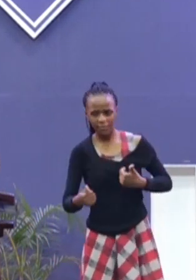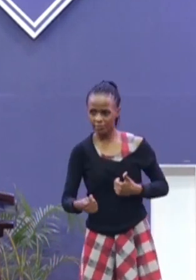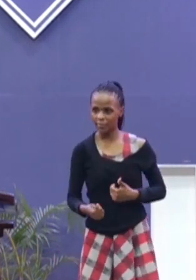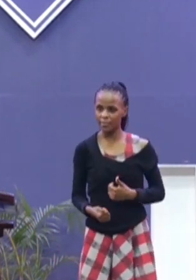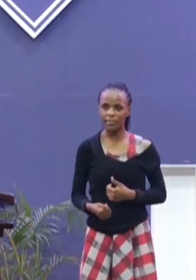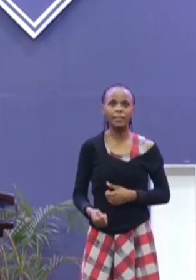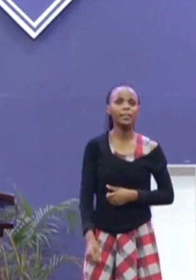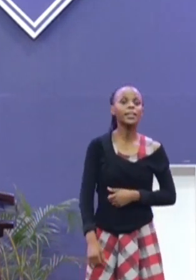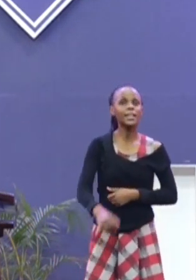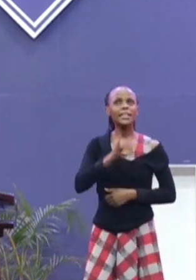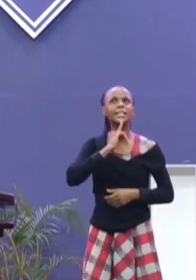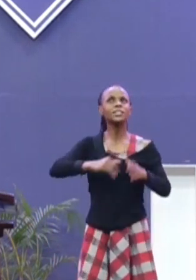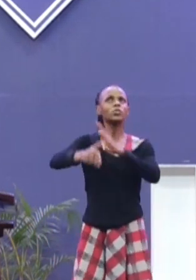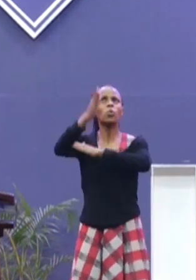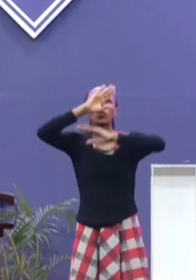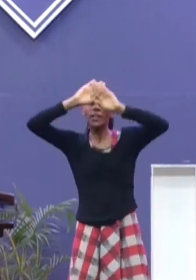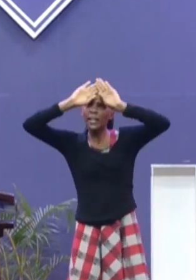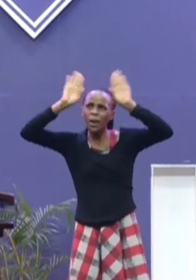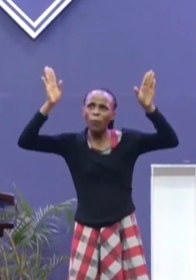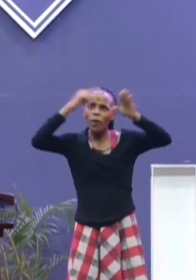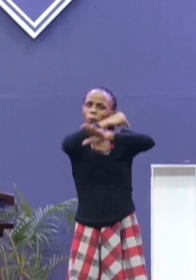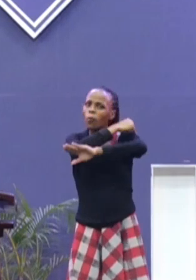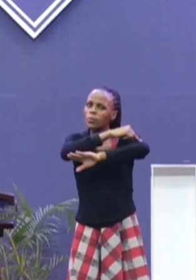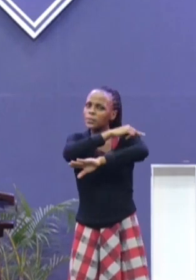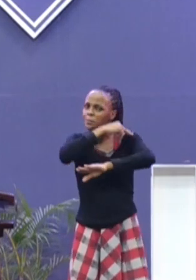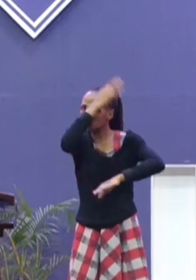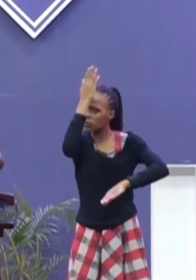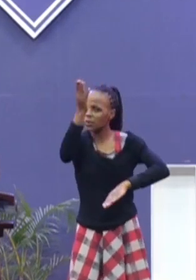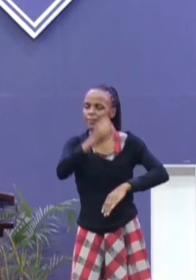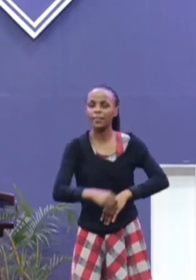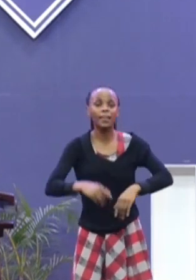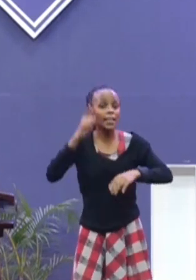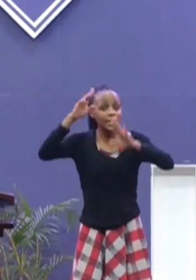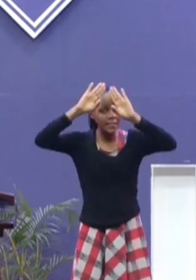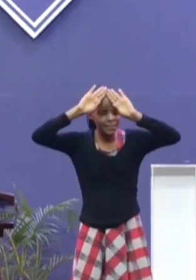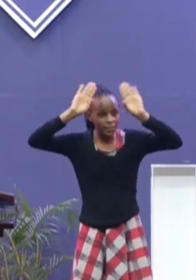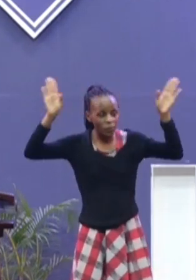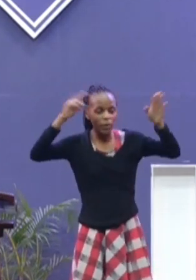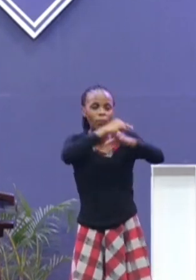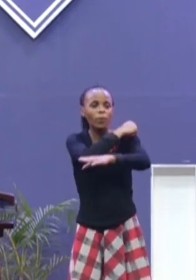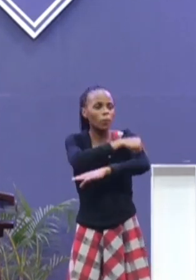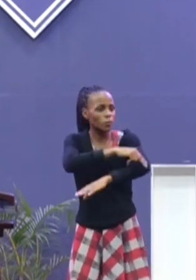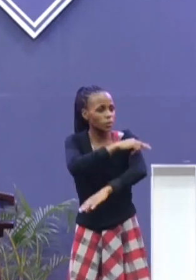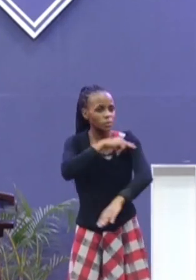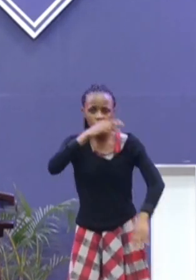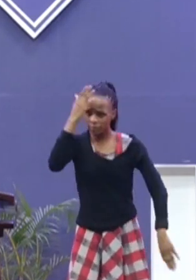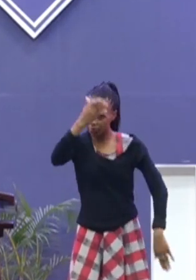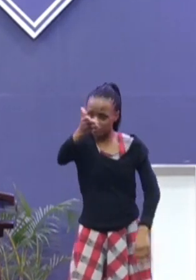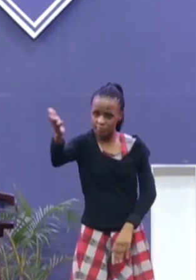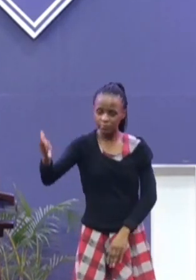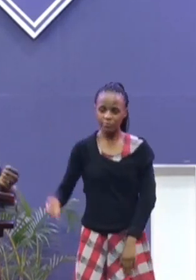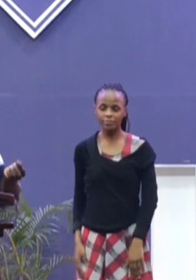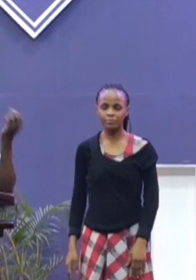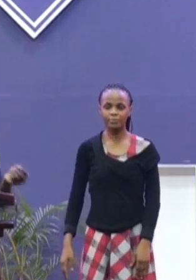okuwonyezebwa. Isn't God aware that there are hospitals? Katonda takimanyi nti waliyo amalwaliro? He knows that there are hospitals. Akimanyi nti amalwaliro gye